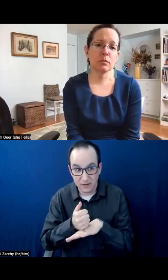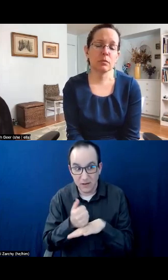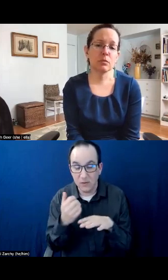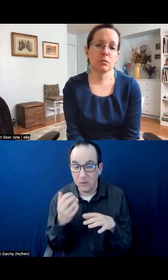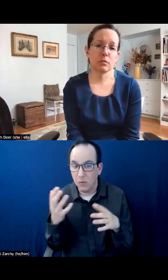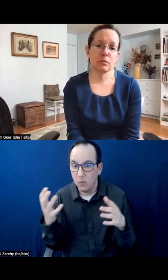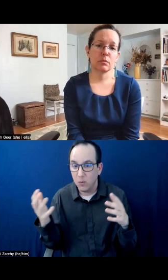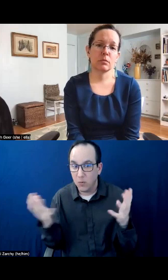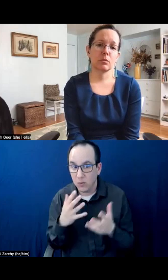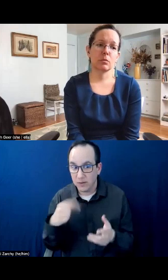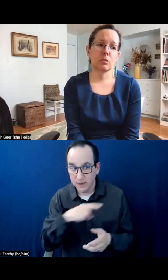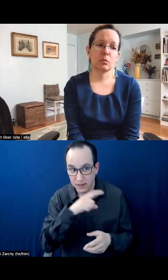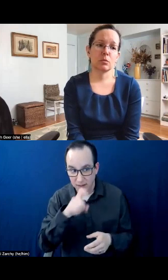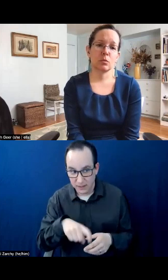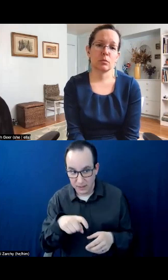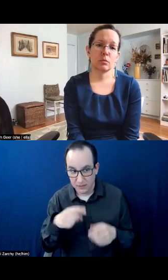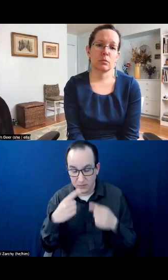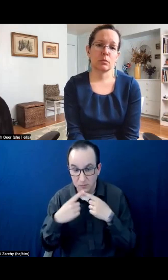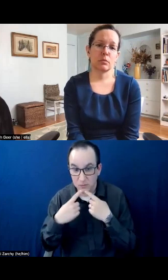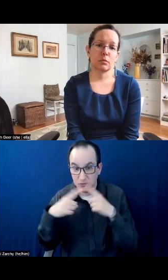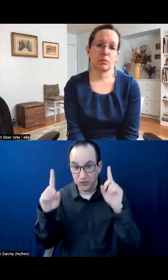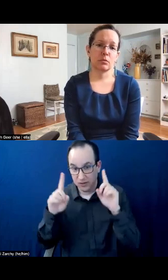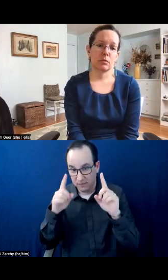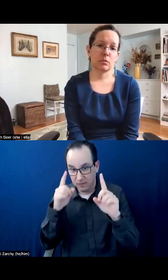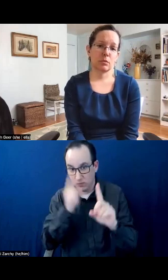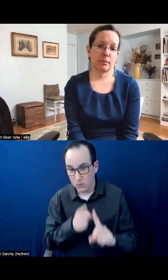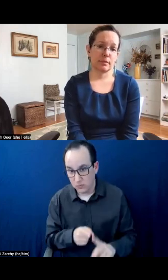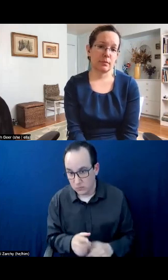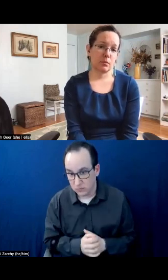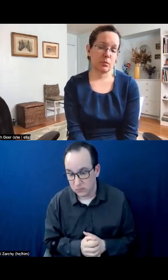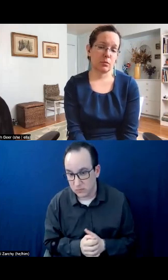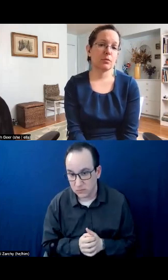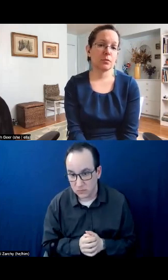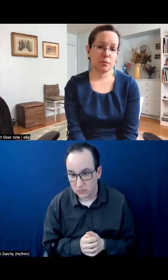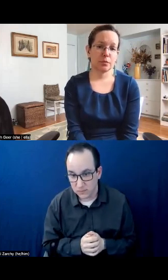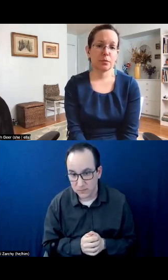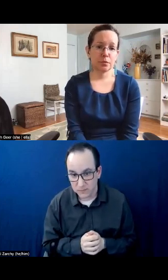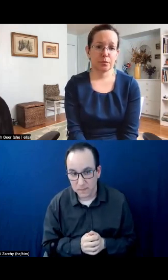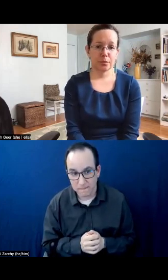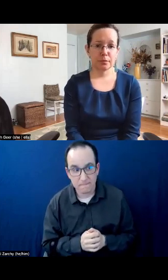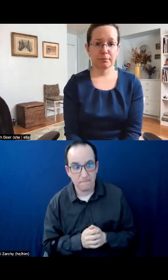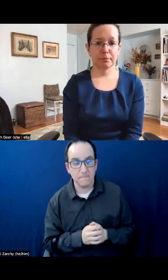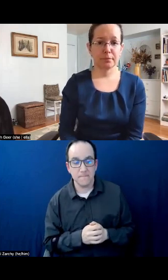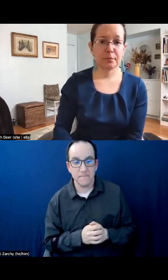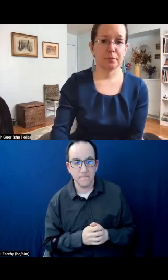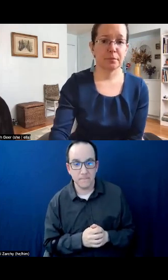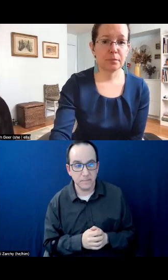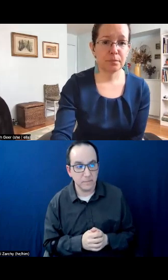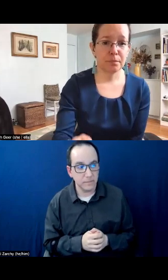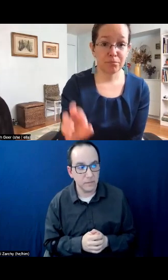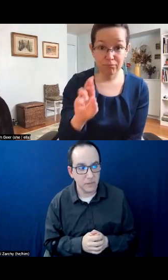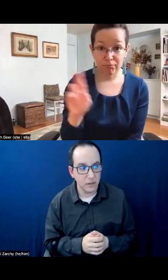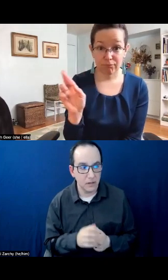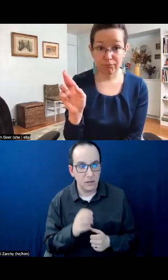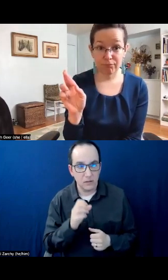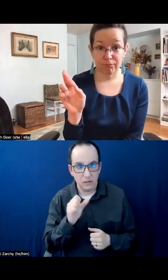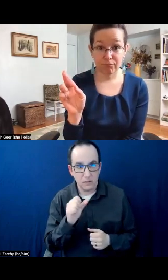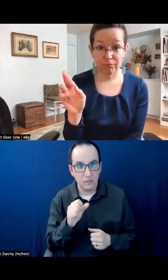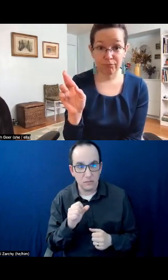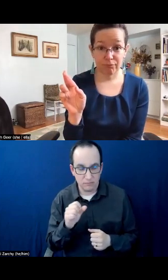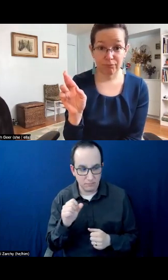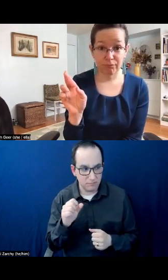So we choose those services and that placement based on what this student needs to achieve the goals that we've